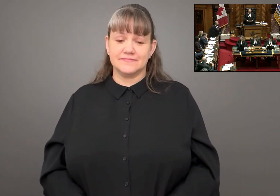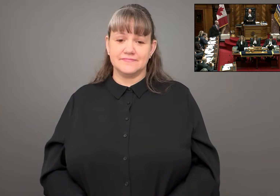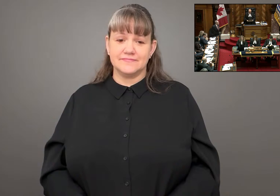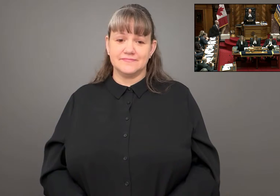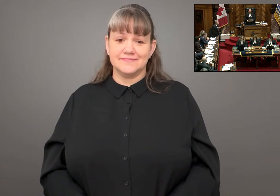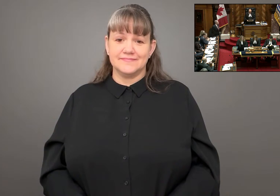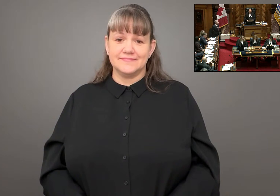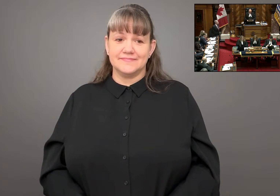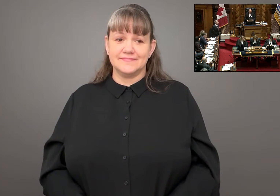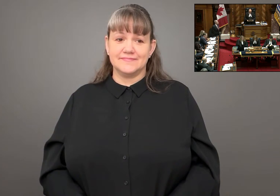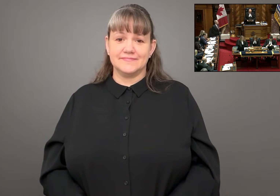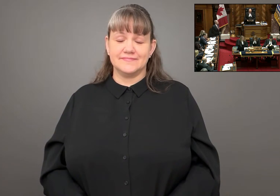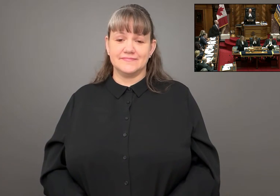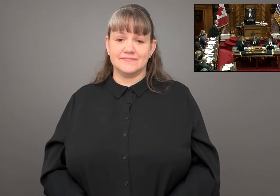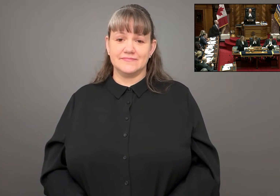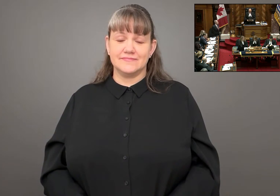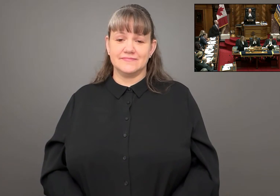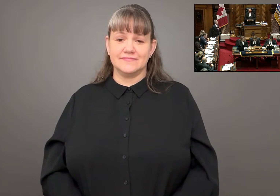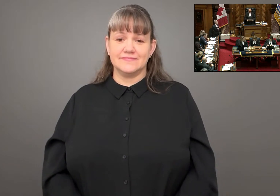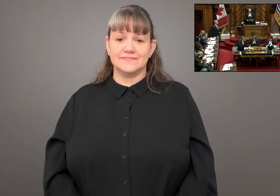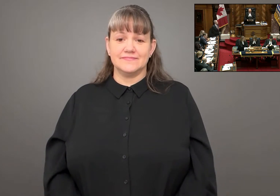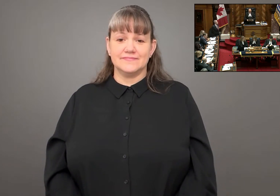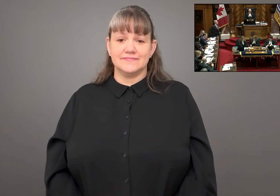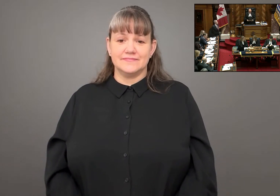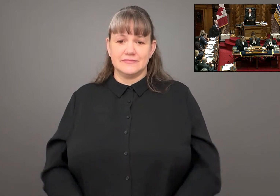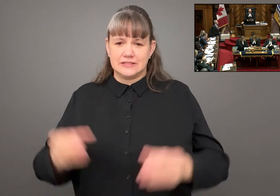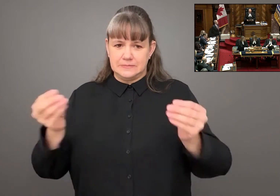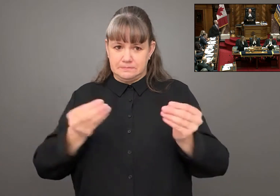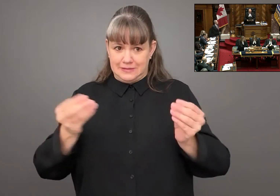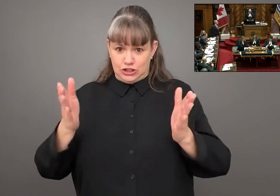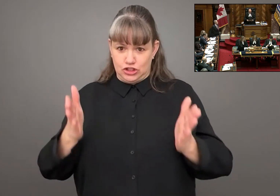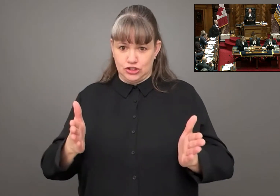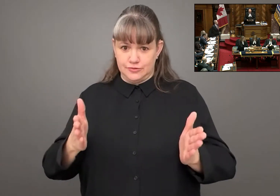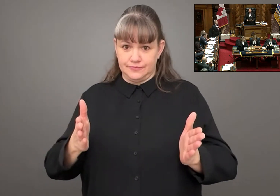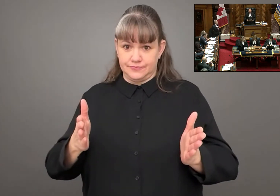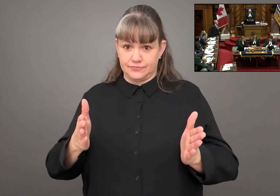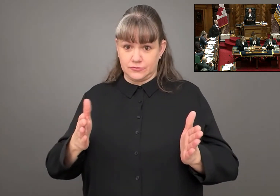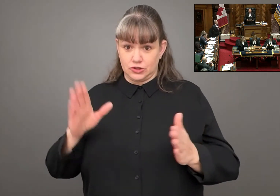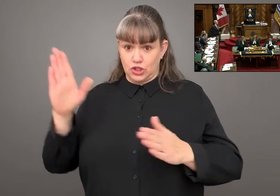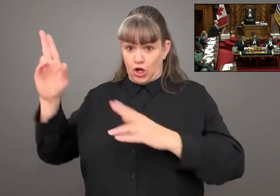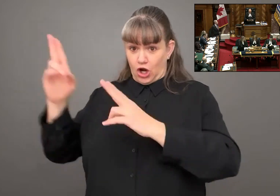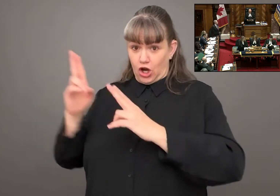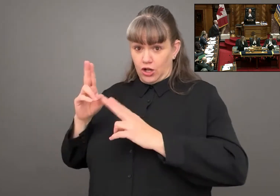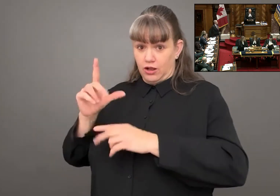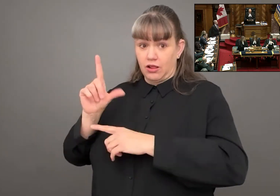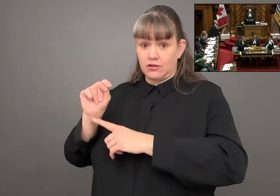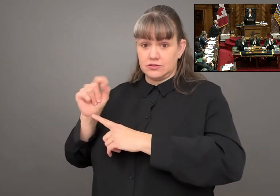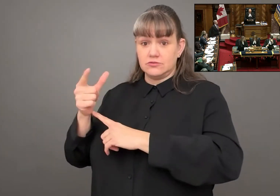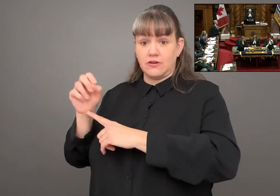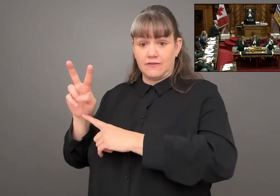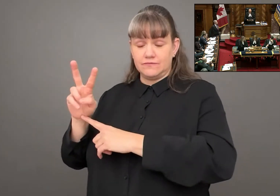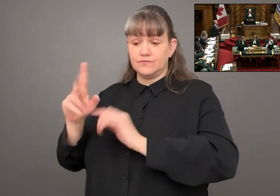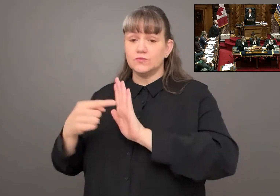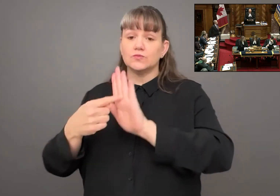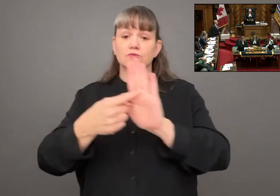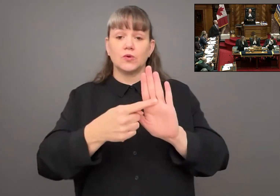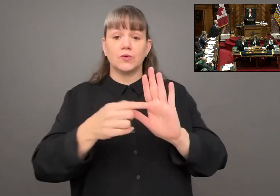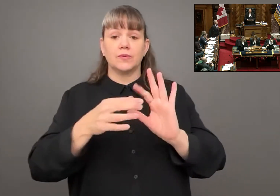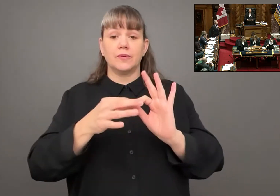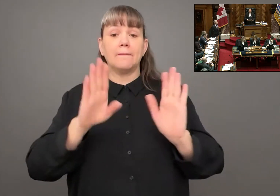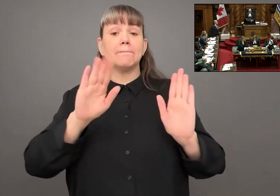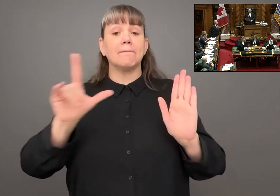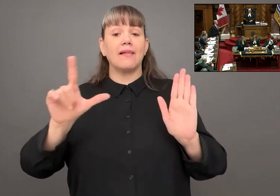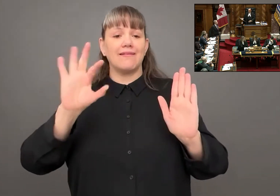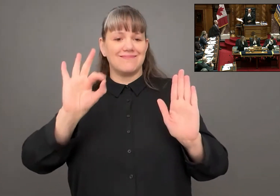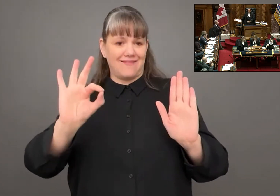Her Honour, the Lieutenant Governor transmits herewith Bill number 9, entitled Healthcare Costs Recovery Amendment Act 2025,